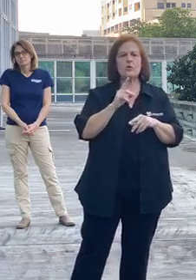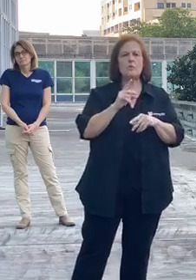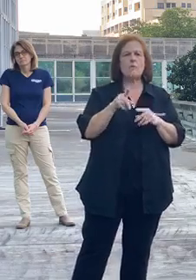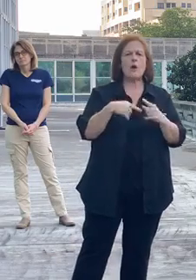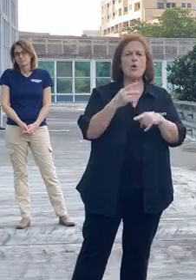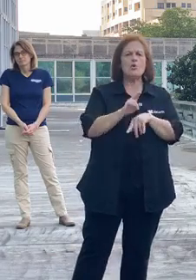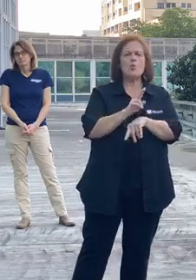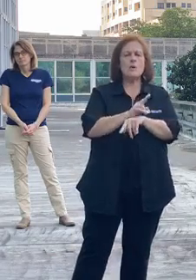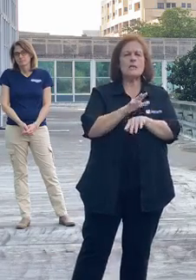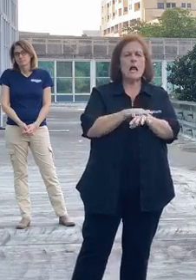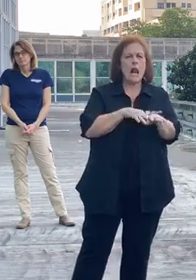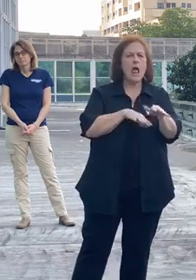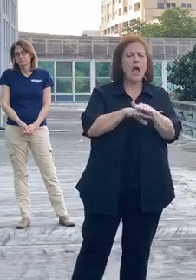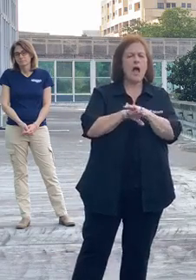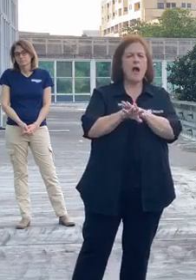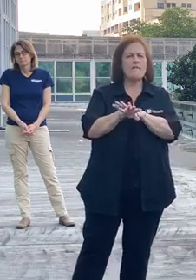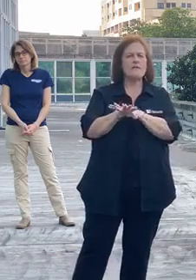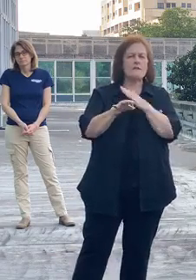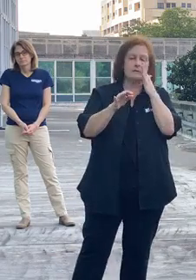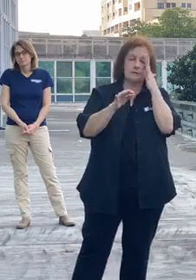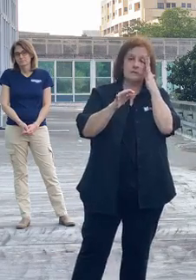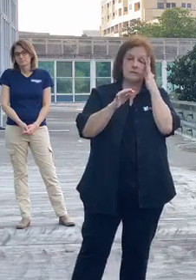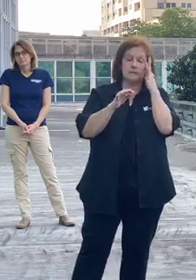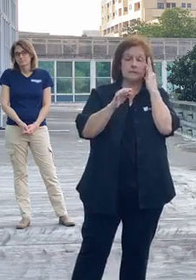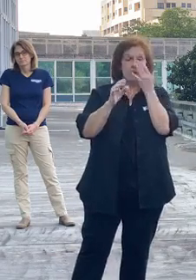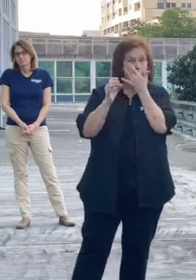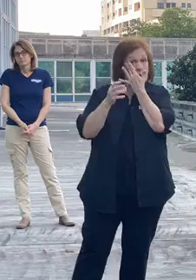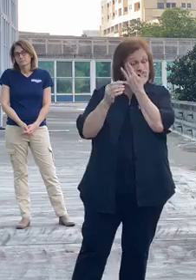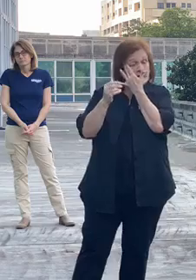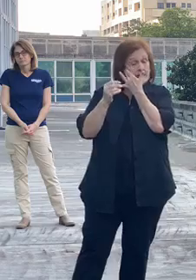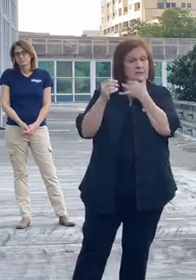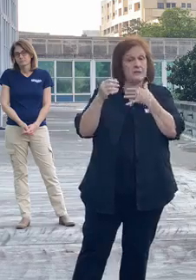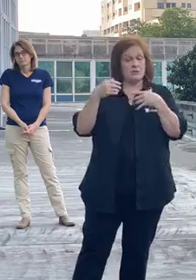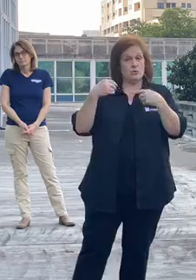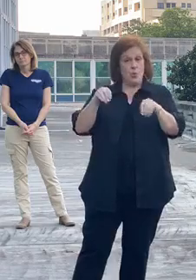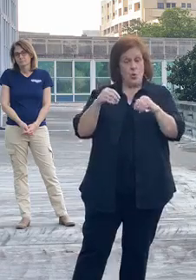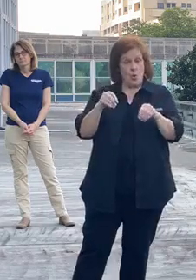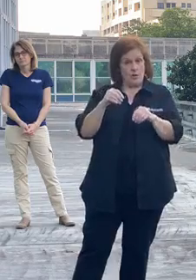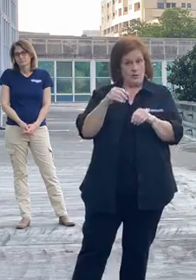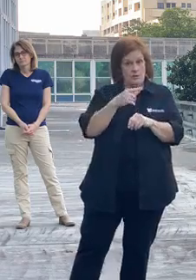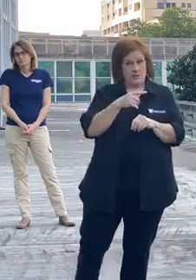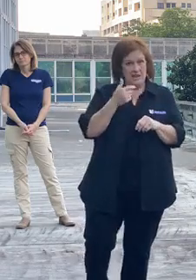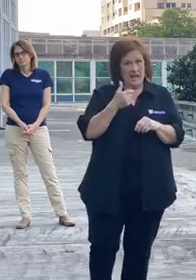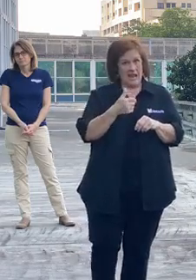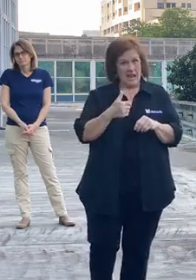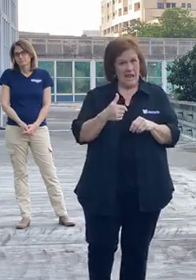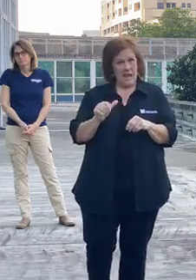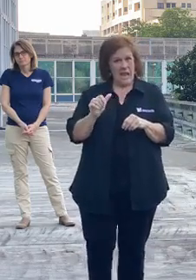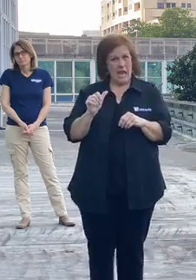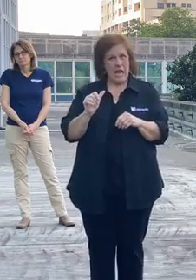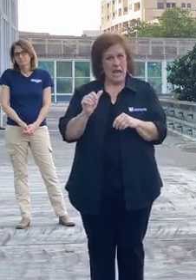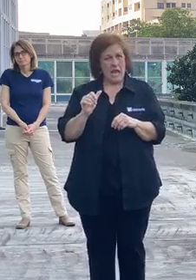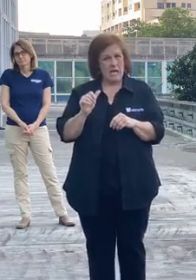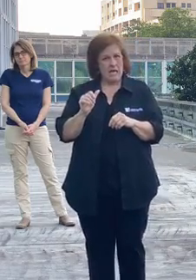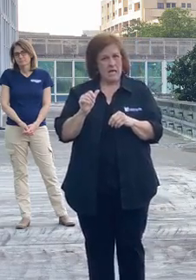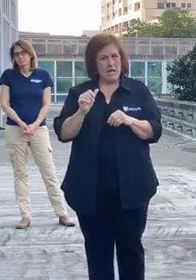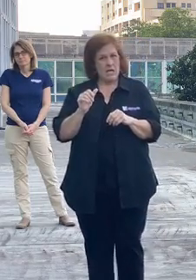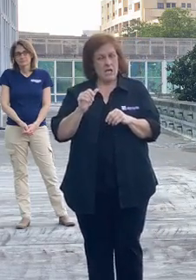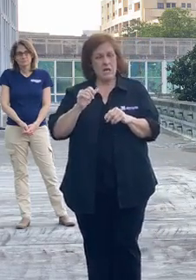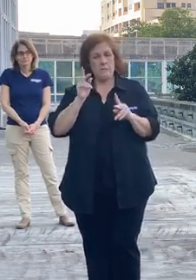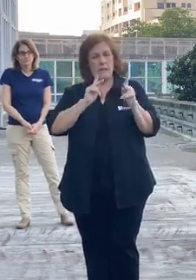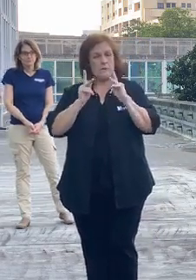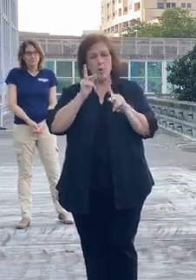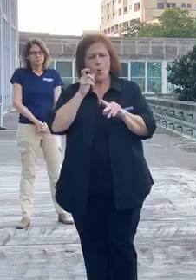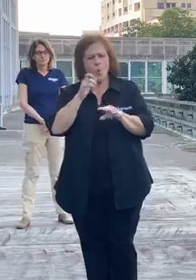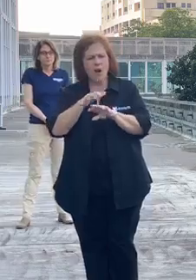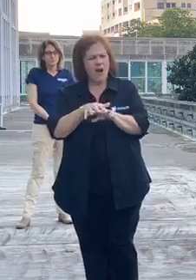other sanitation equipment around the city, especially in grocery store parking lots. Has there been any talk about that sort of careless